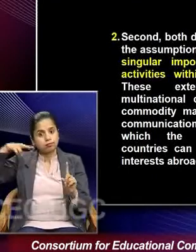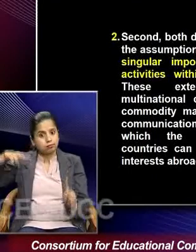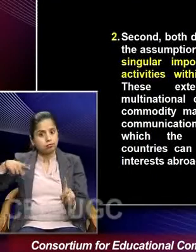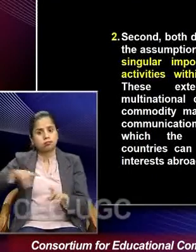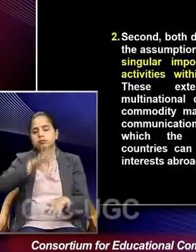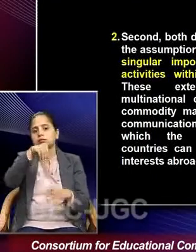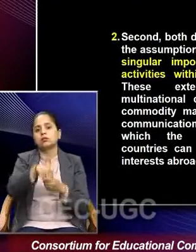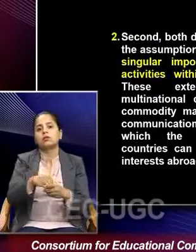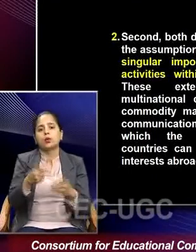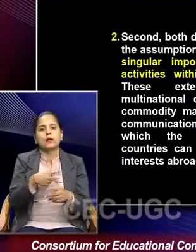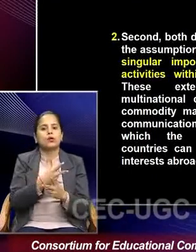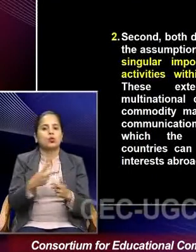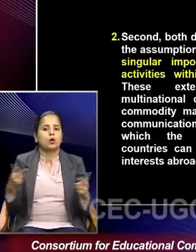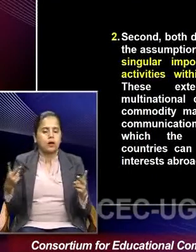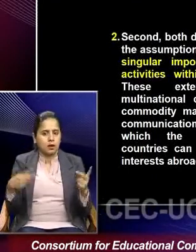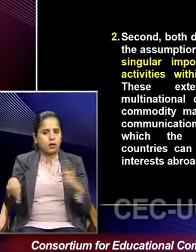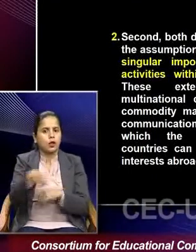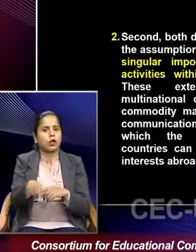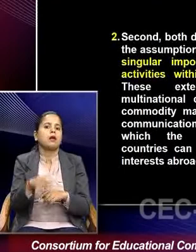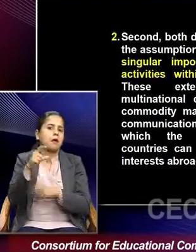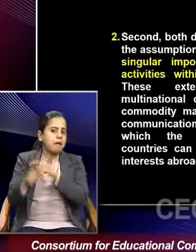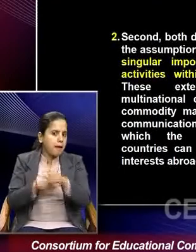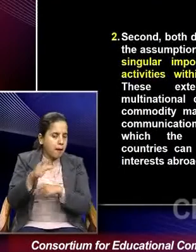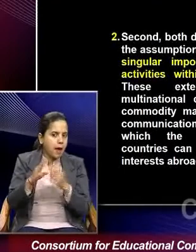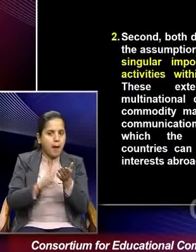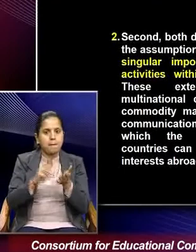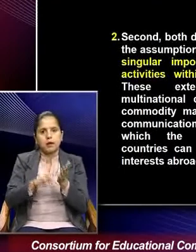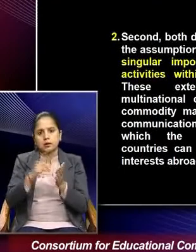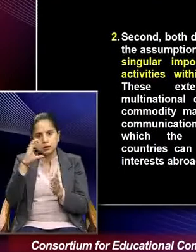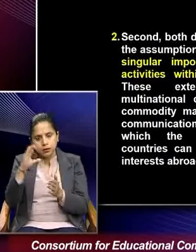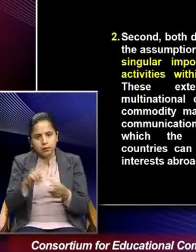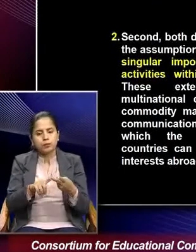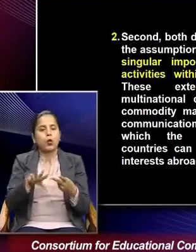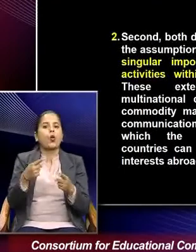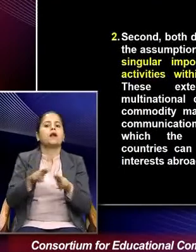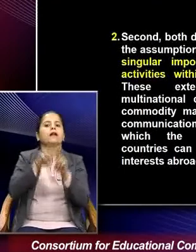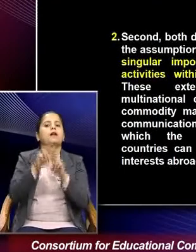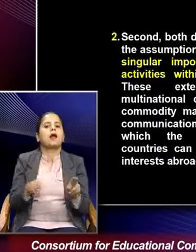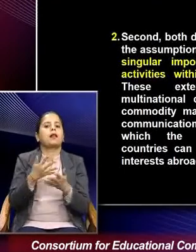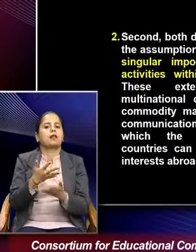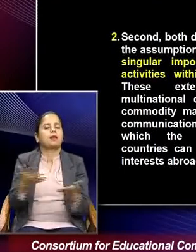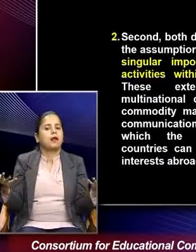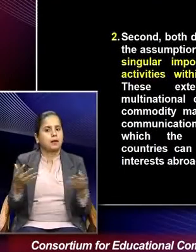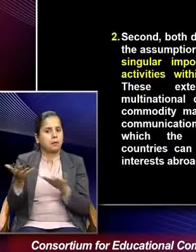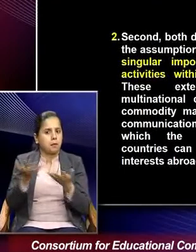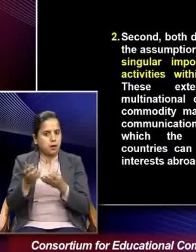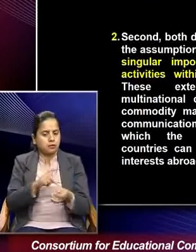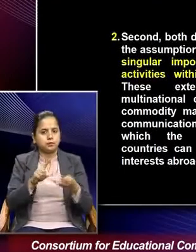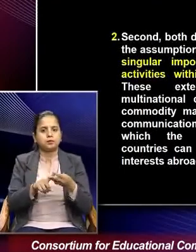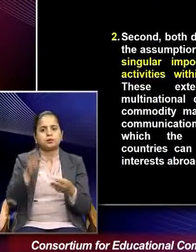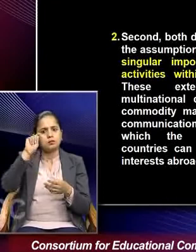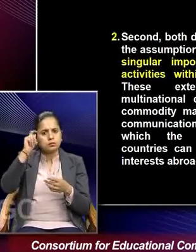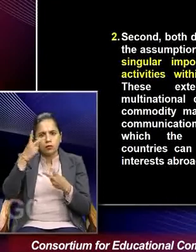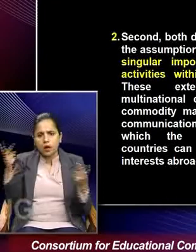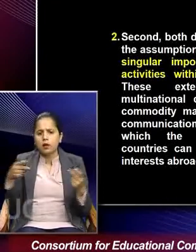include multinational corporations, international commodity markets, foreign assistance,